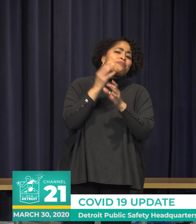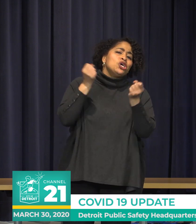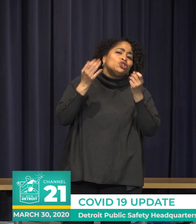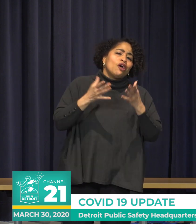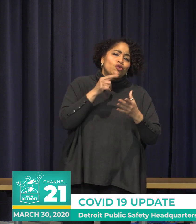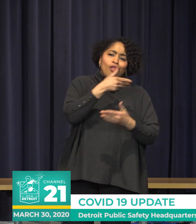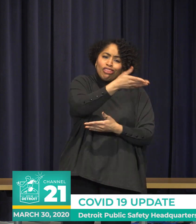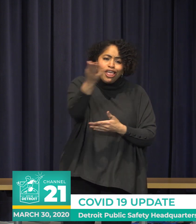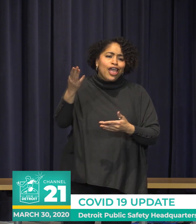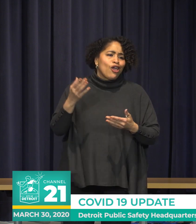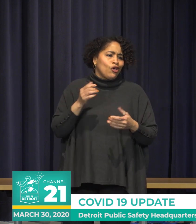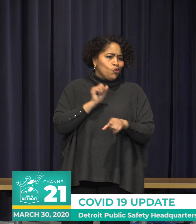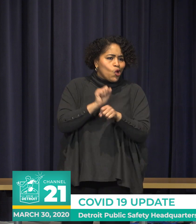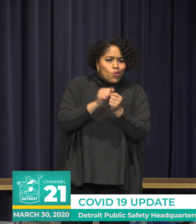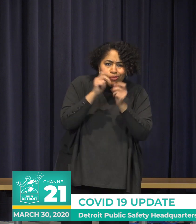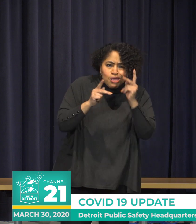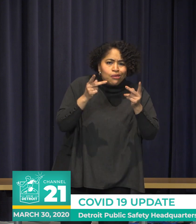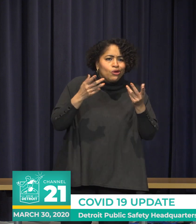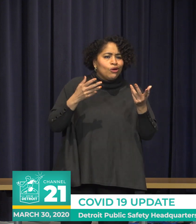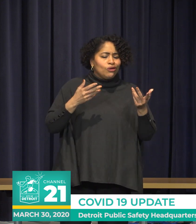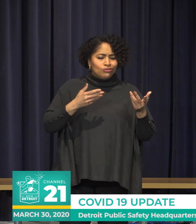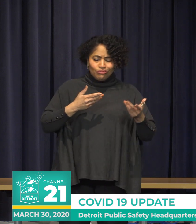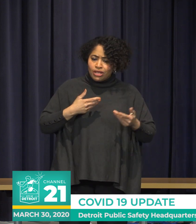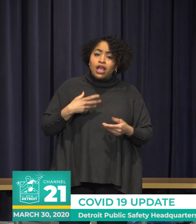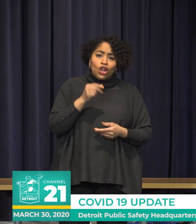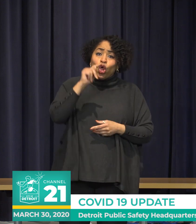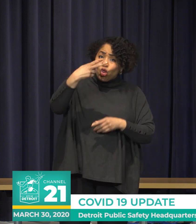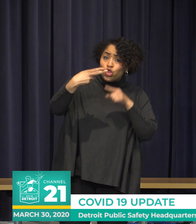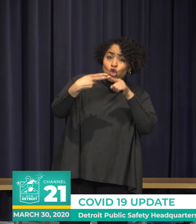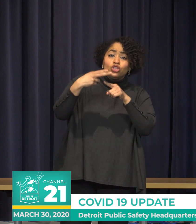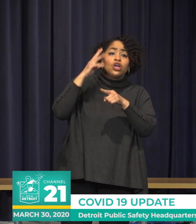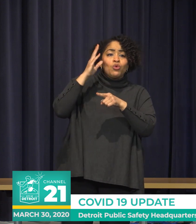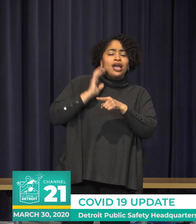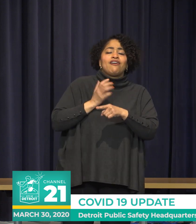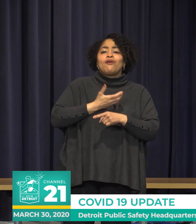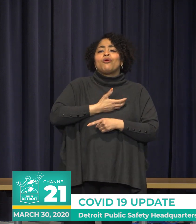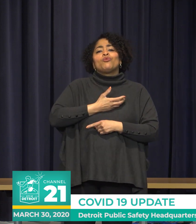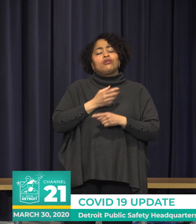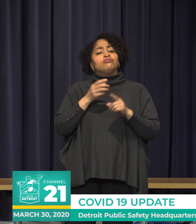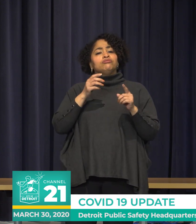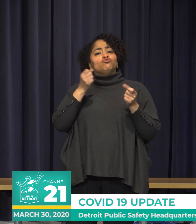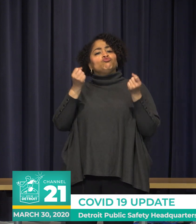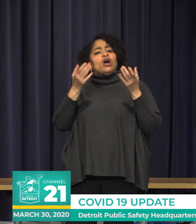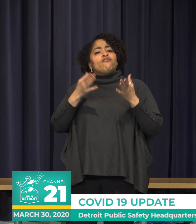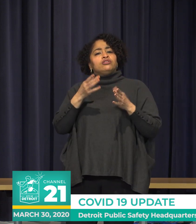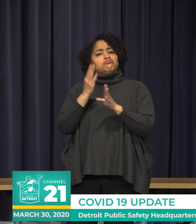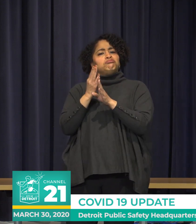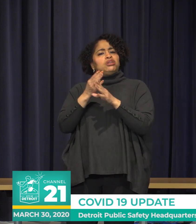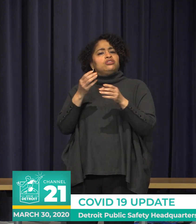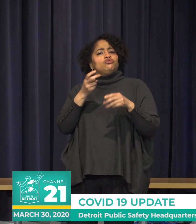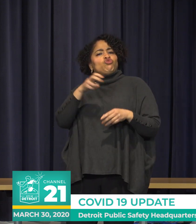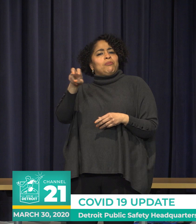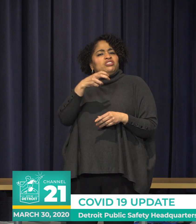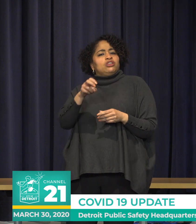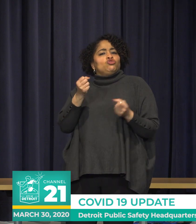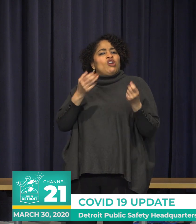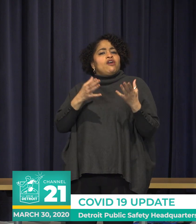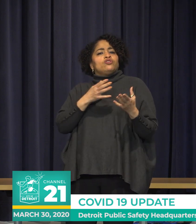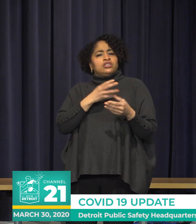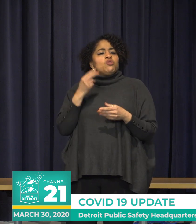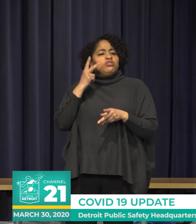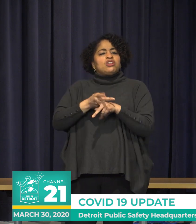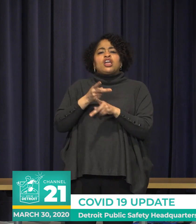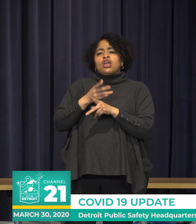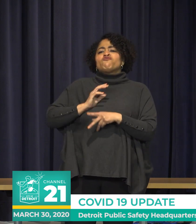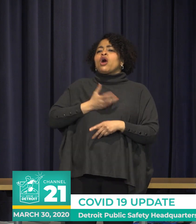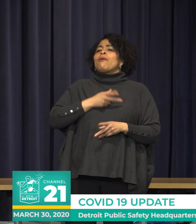the front lines. And on Thursday, we will have our quarantined bus drivers be tested, and we're going to take care of our folks the